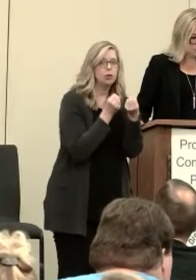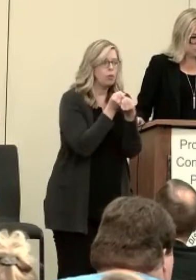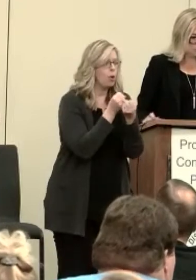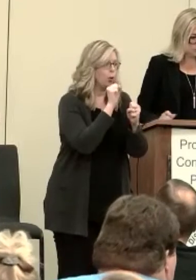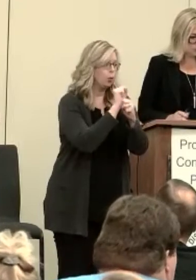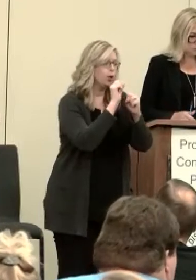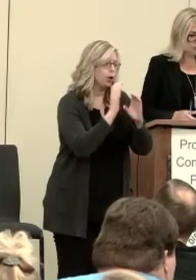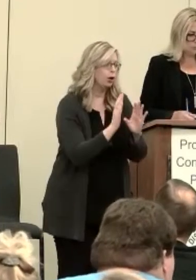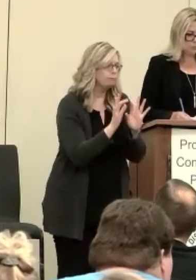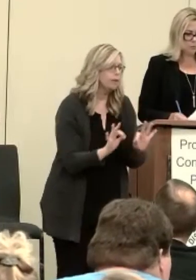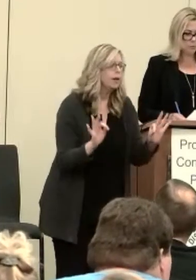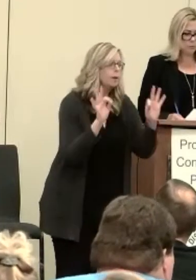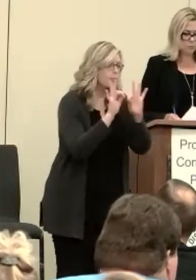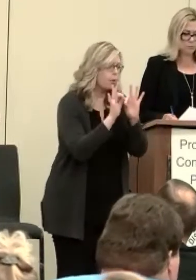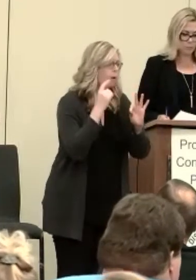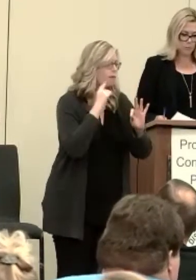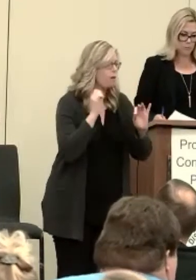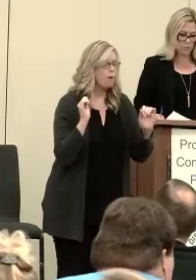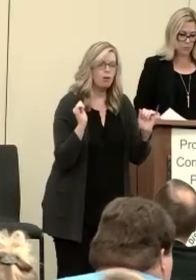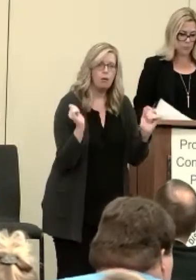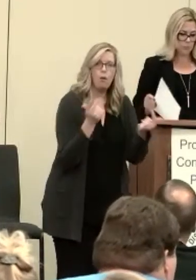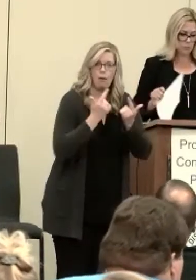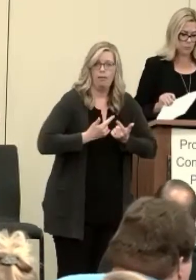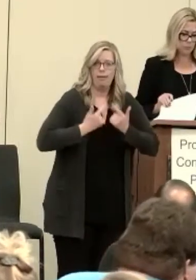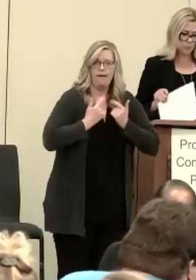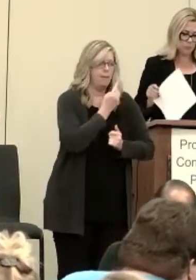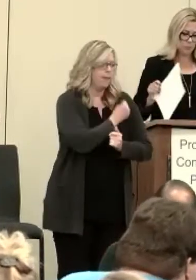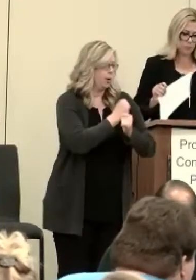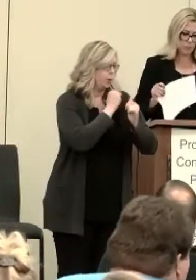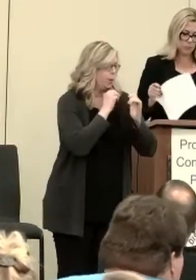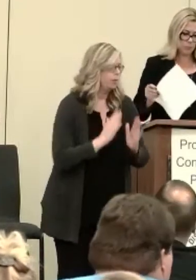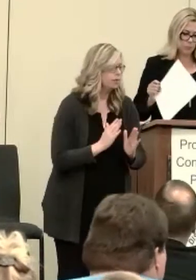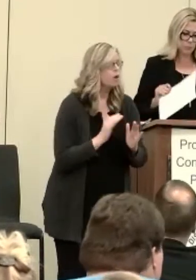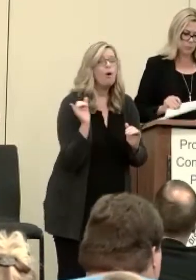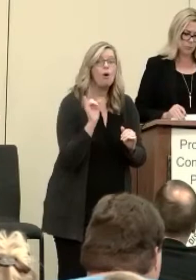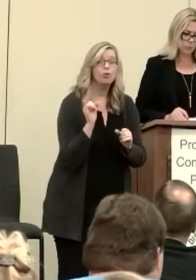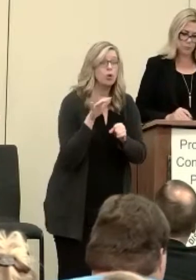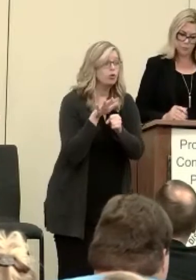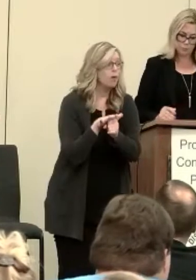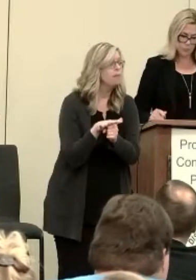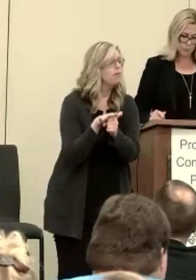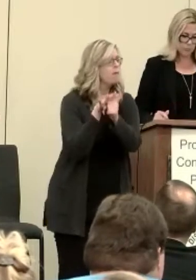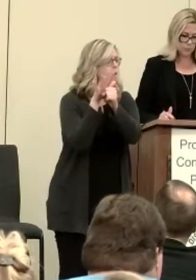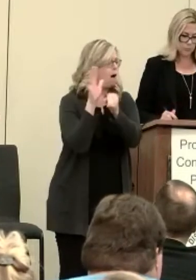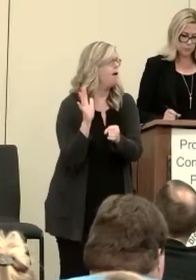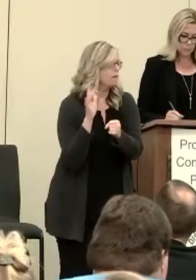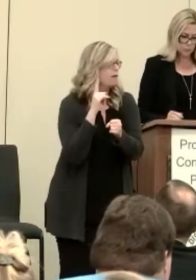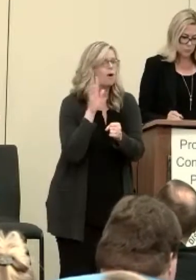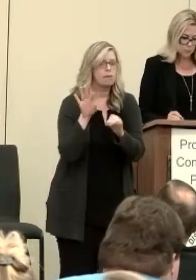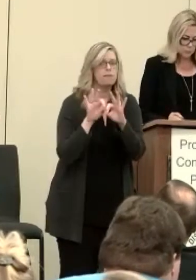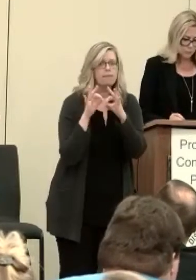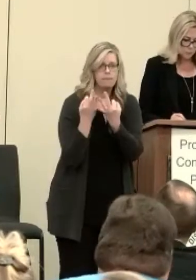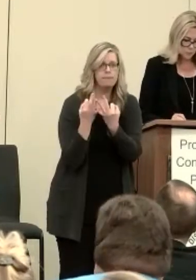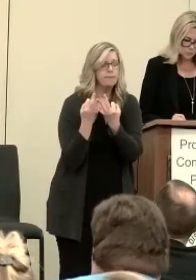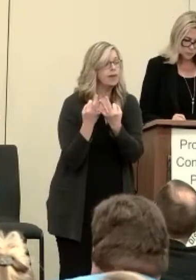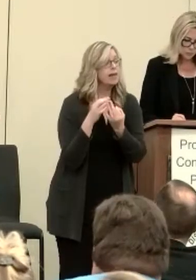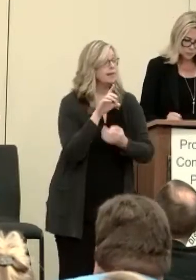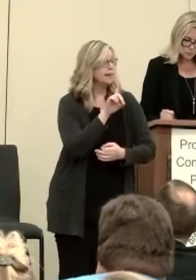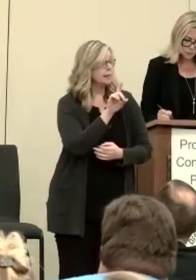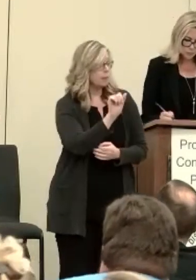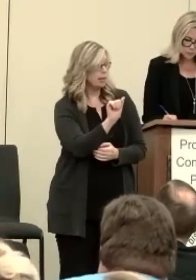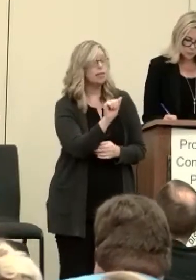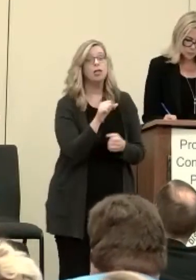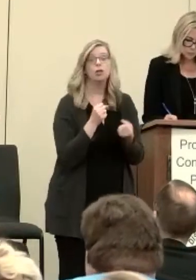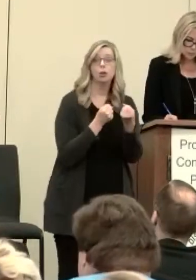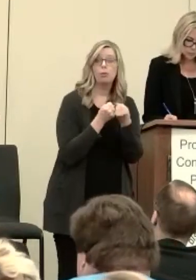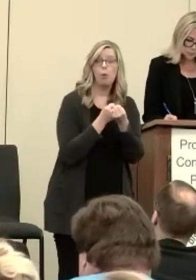lives of Manitobans, and also to relieve the stress that a lot of families are under. We know that the work of disability support workers